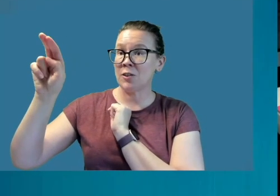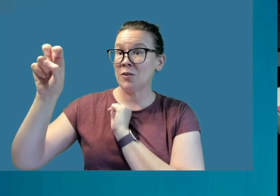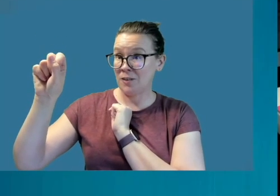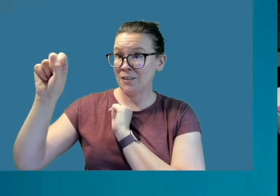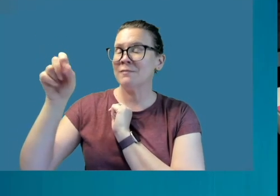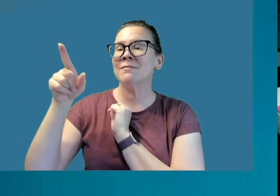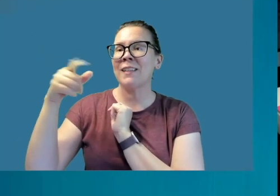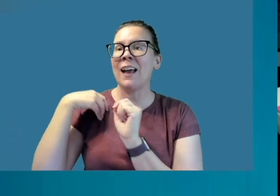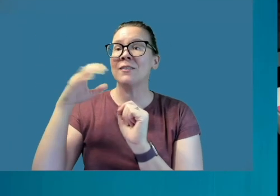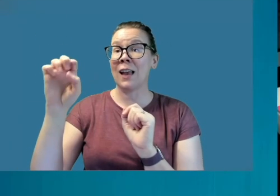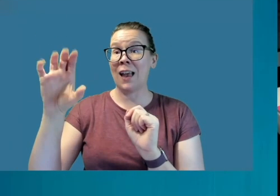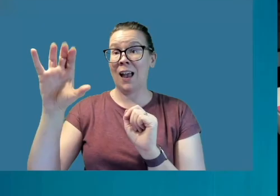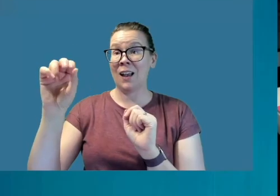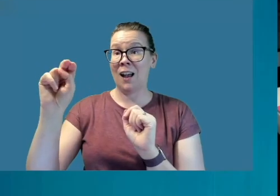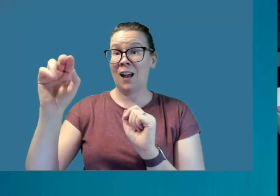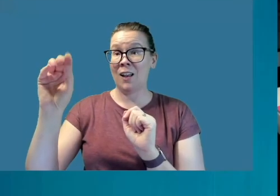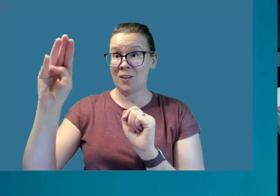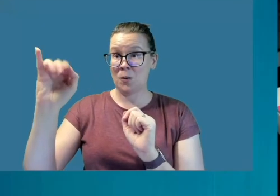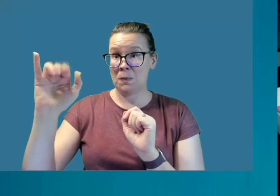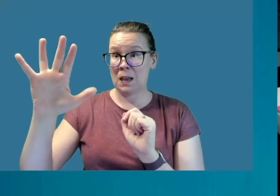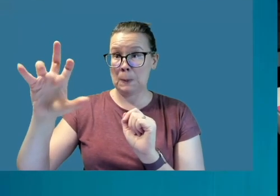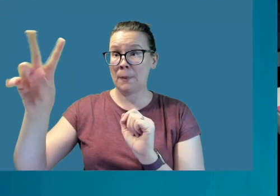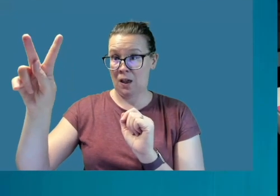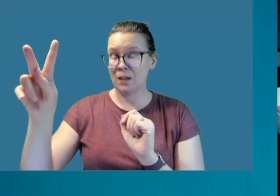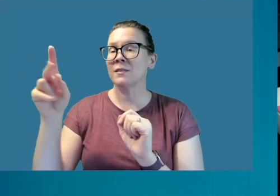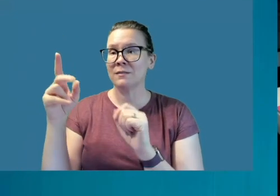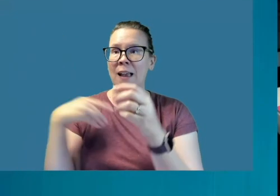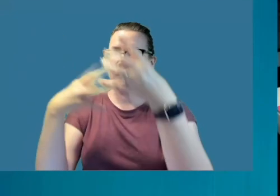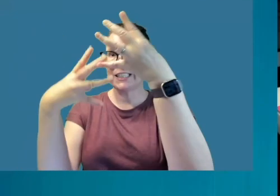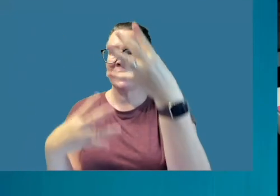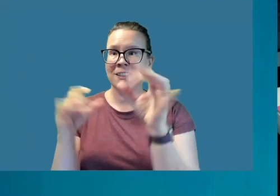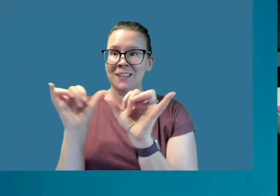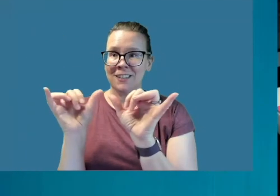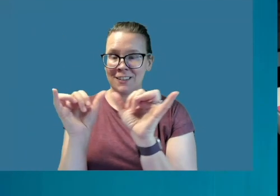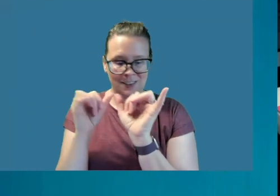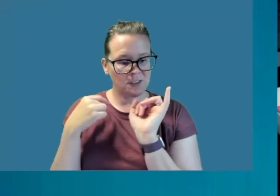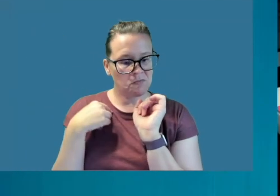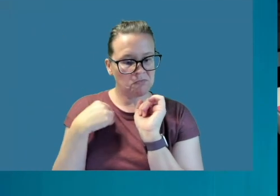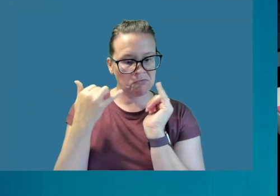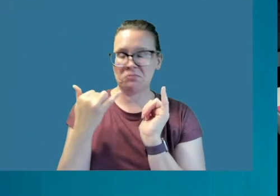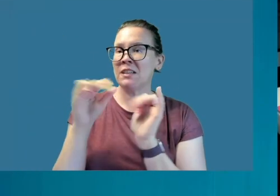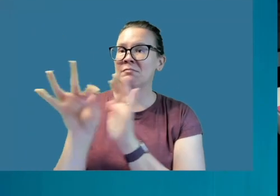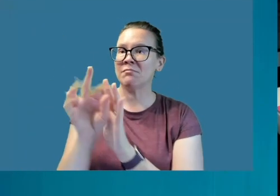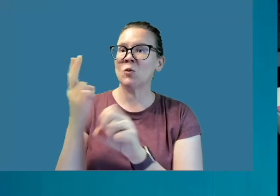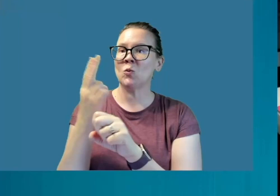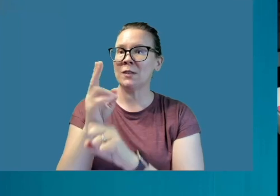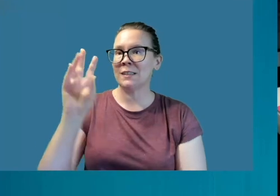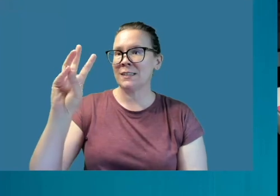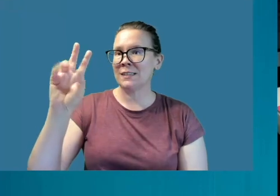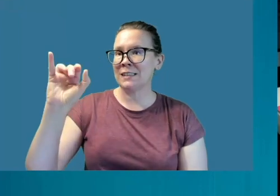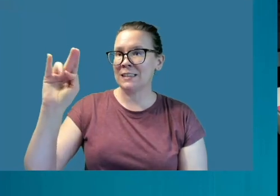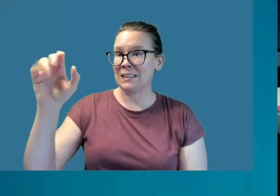Patterns. And they actually have the economy block in a variety of sizes. So today we're going to be